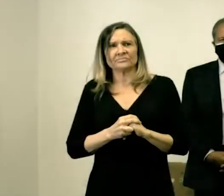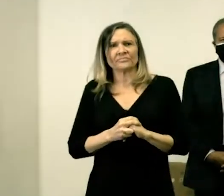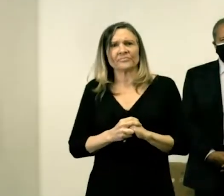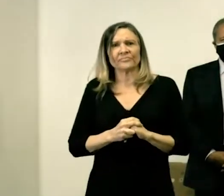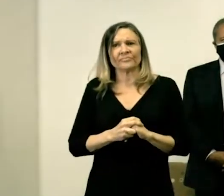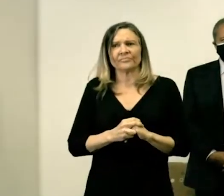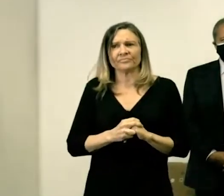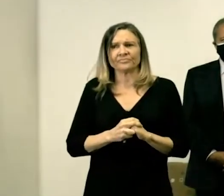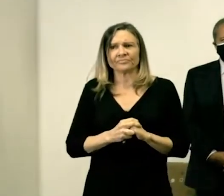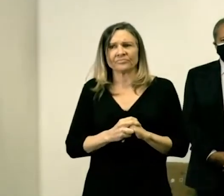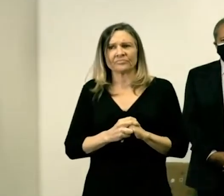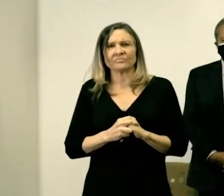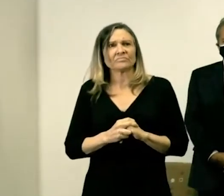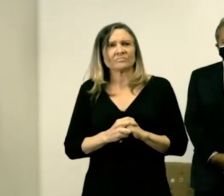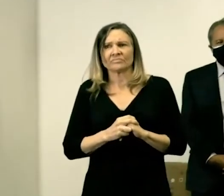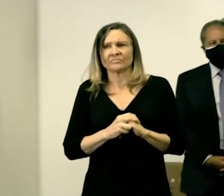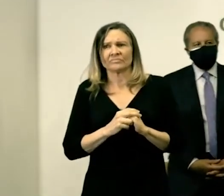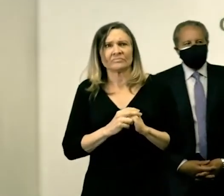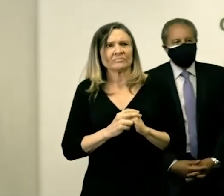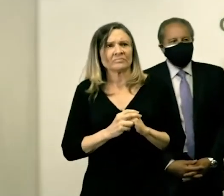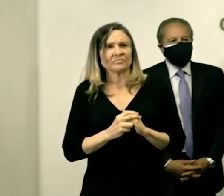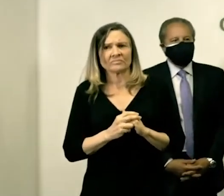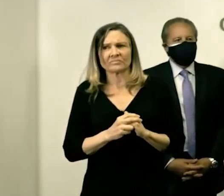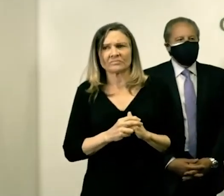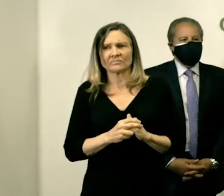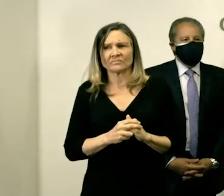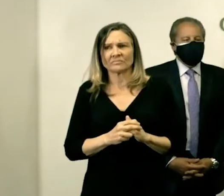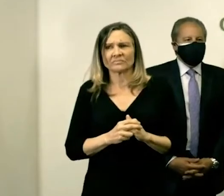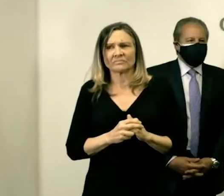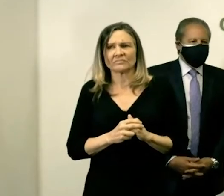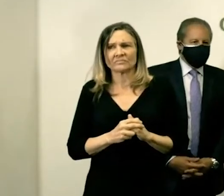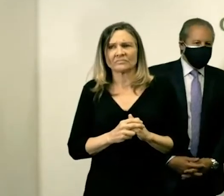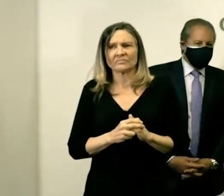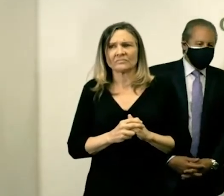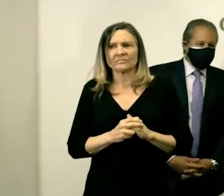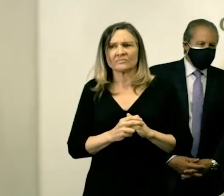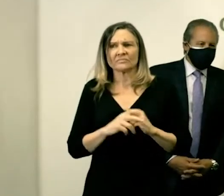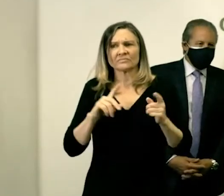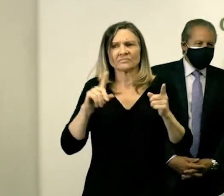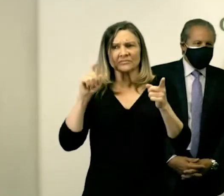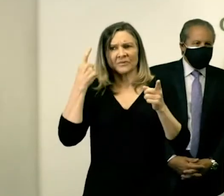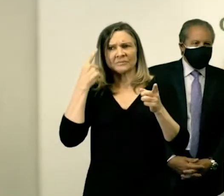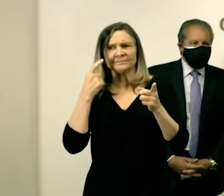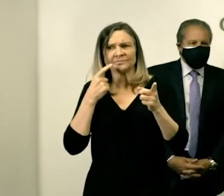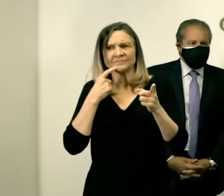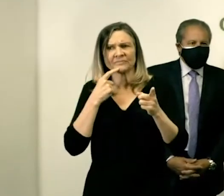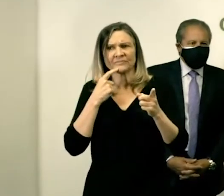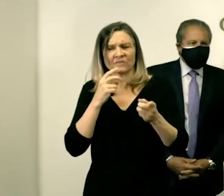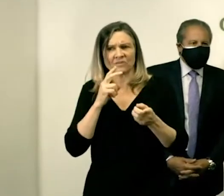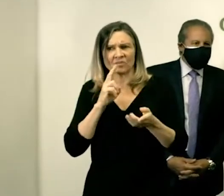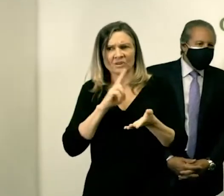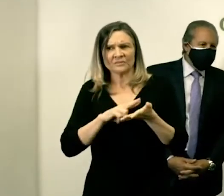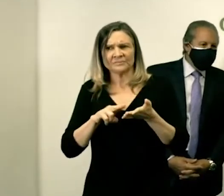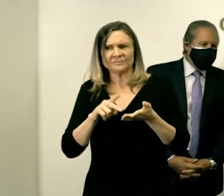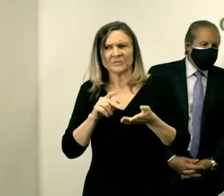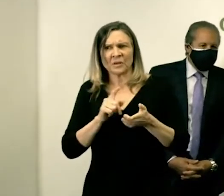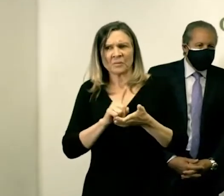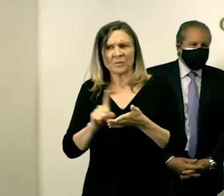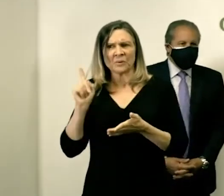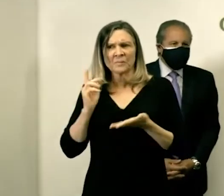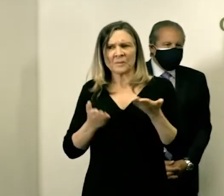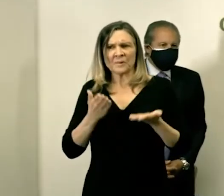Governor Mike Blood with AP. I'm wondering, your health secretary a few weeks ago indicated it would probably be May